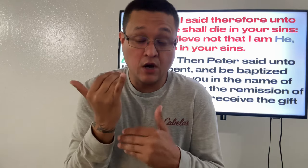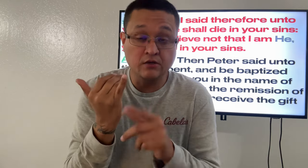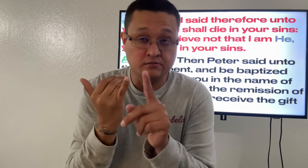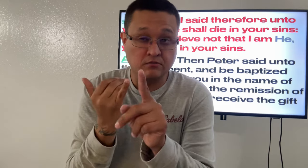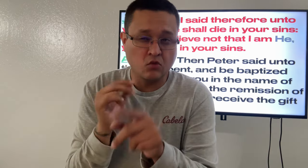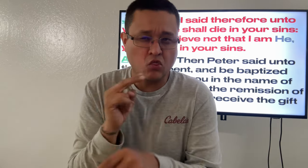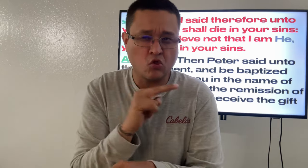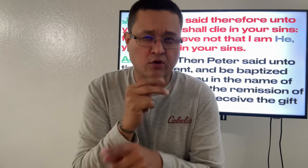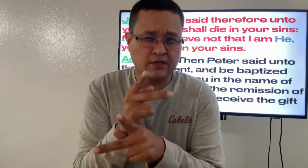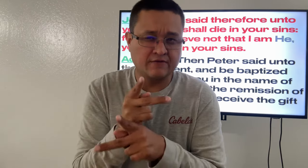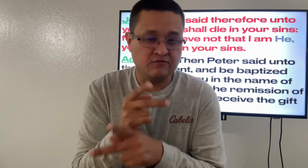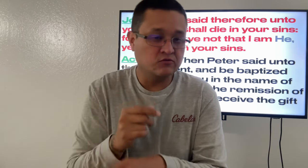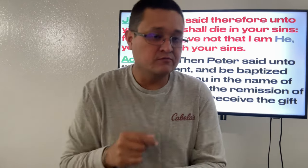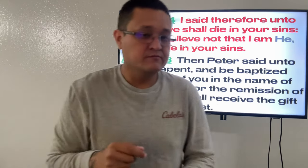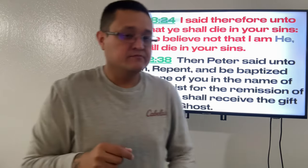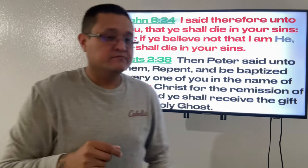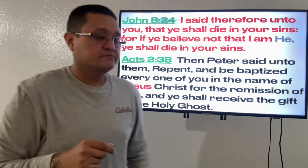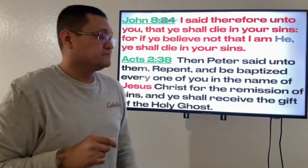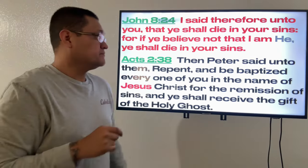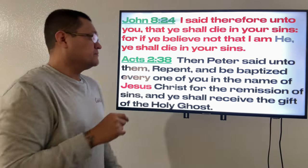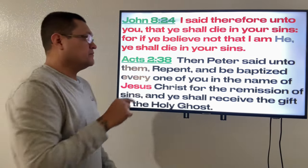Yes. Thank God for his blood. God Let's look.